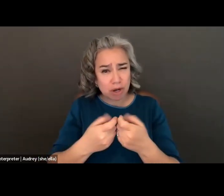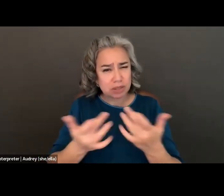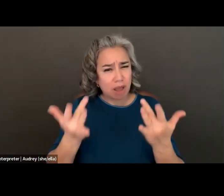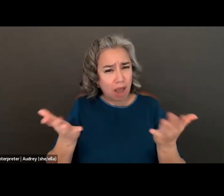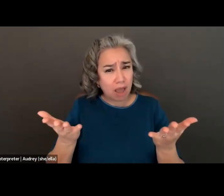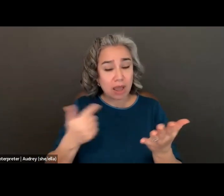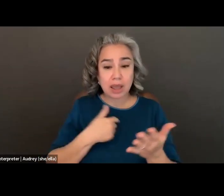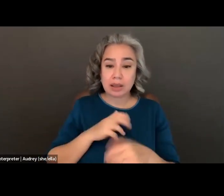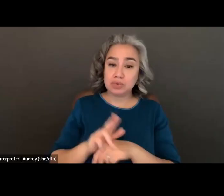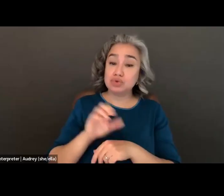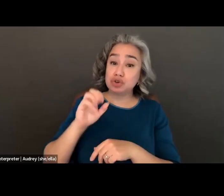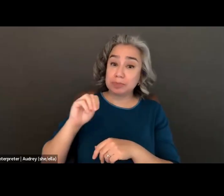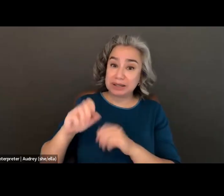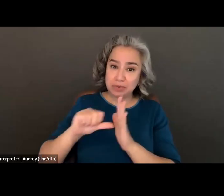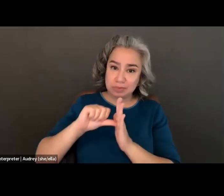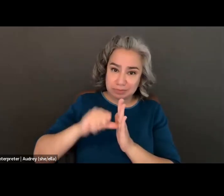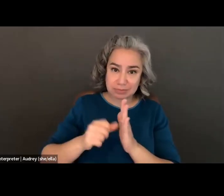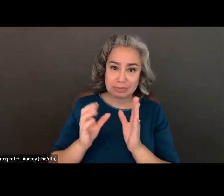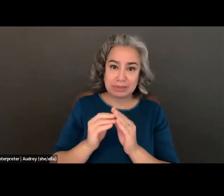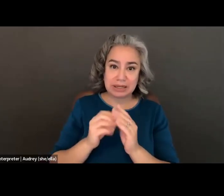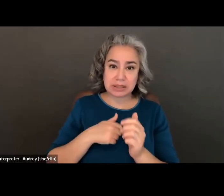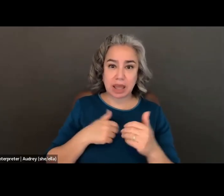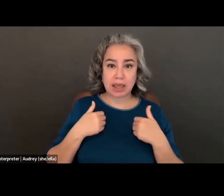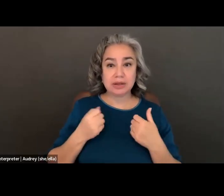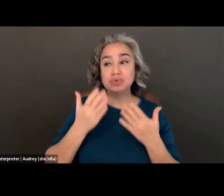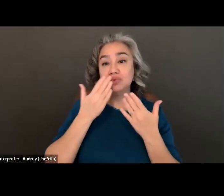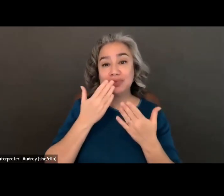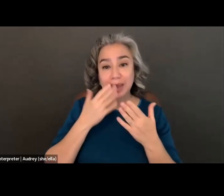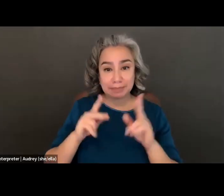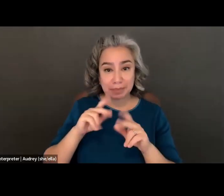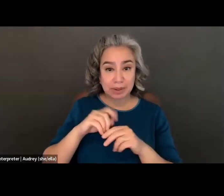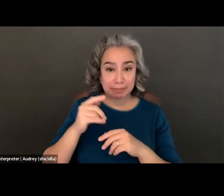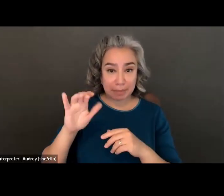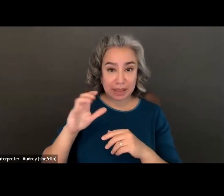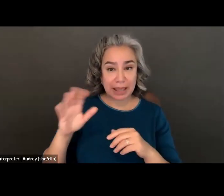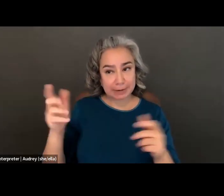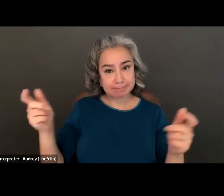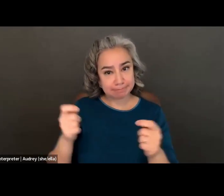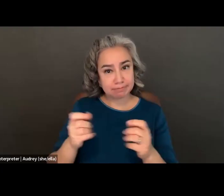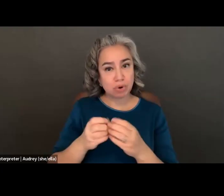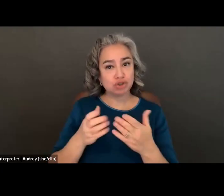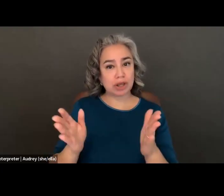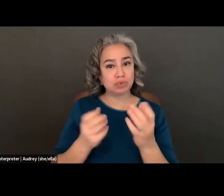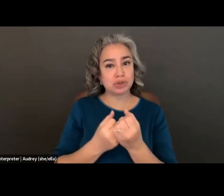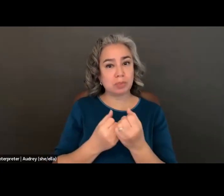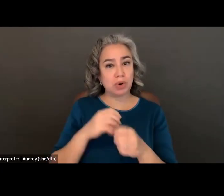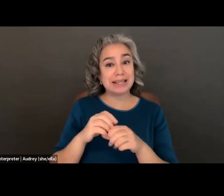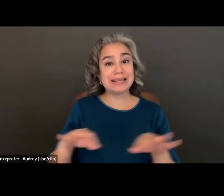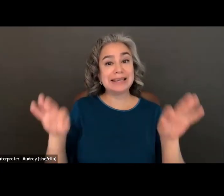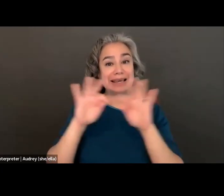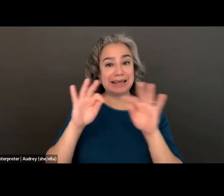used social media to highlight meetings that I have had, to thank people publicly, and to elicit more general support around key